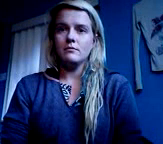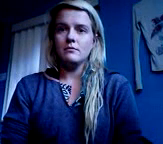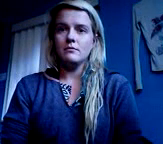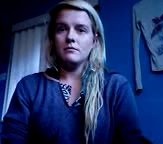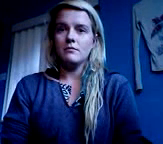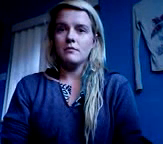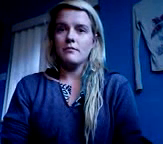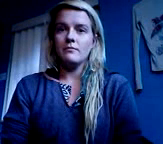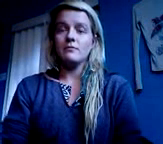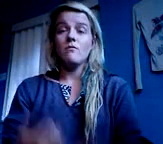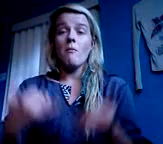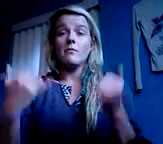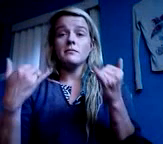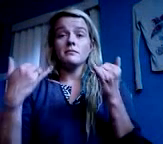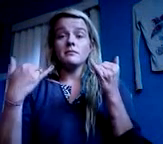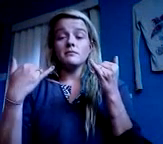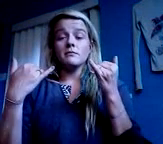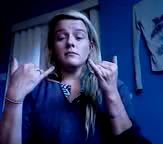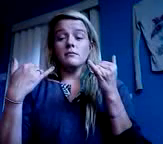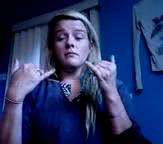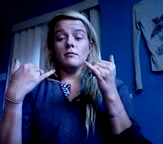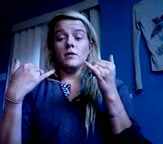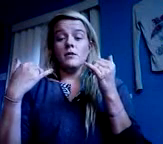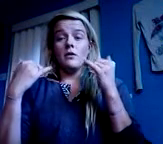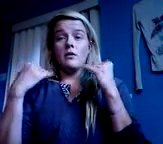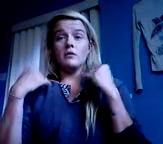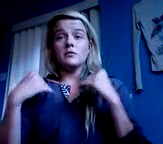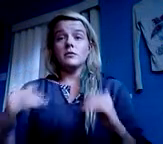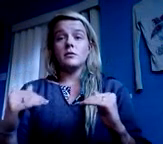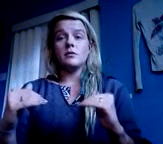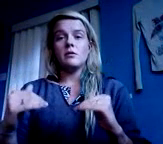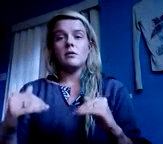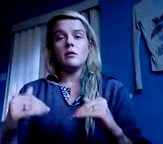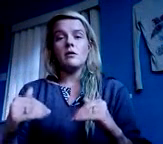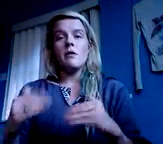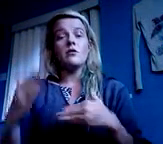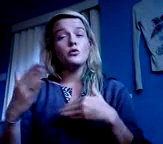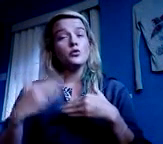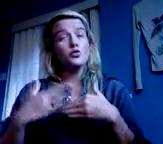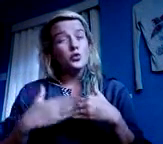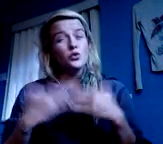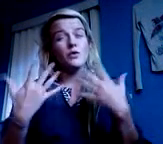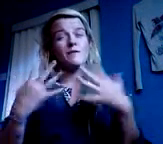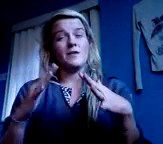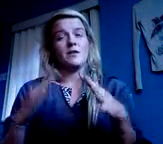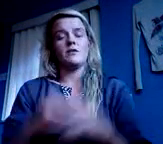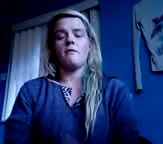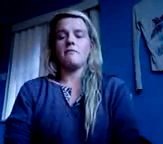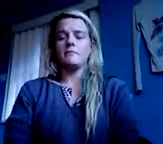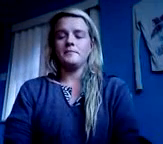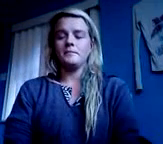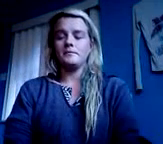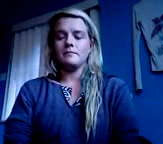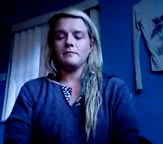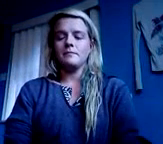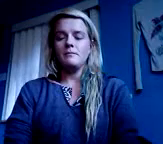So now we're almost done. We have 3 of our coefficients, and now we only need 1 more. So we have